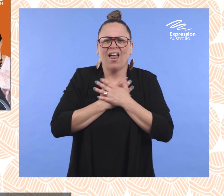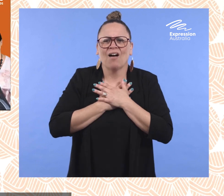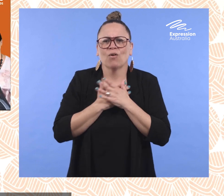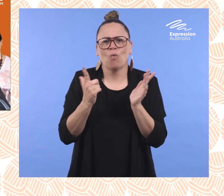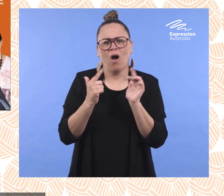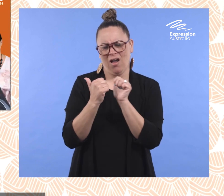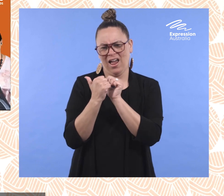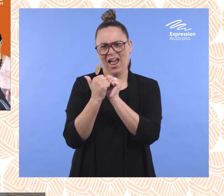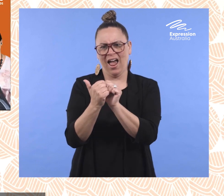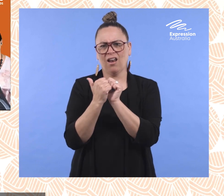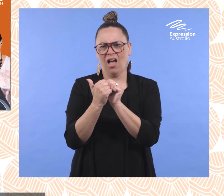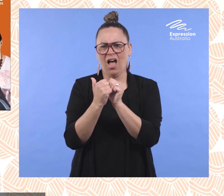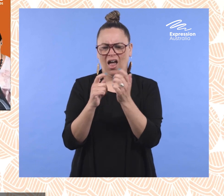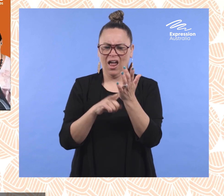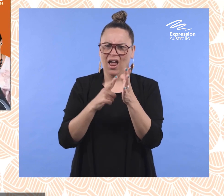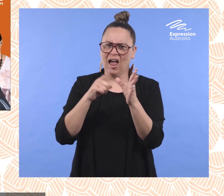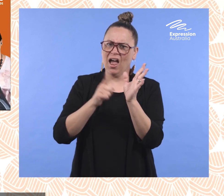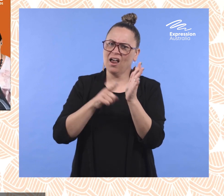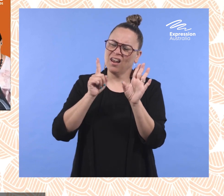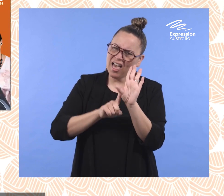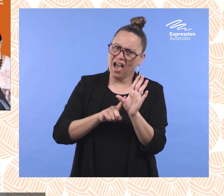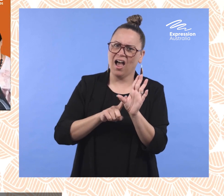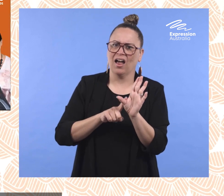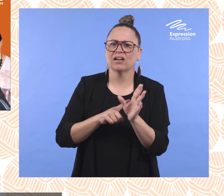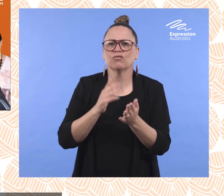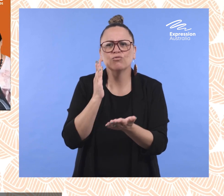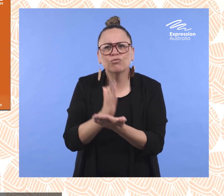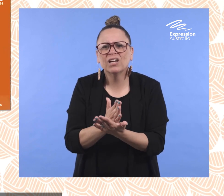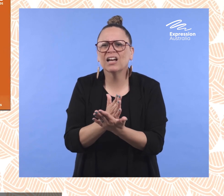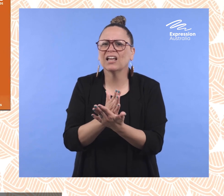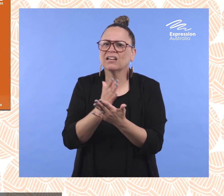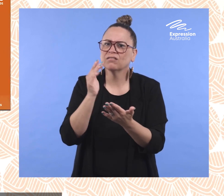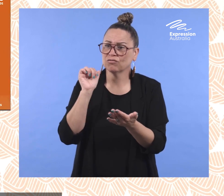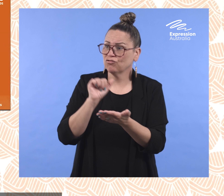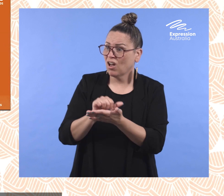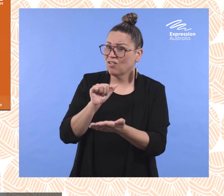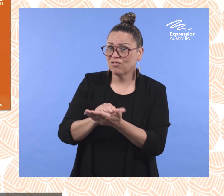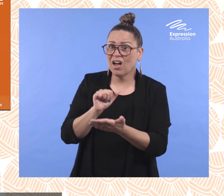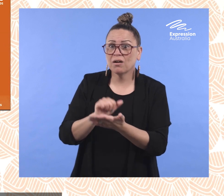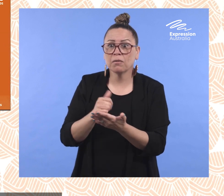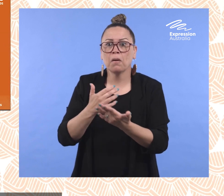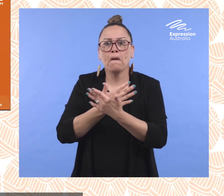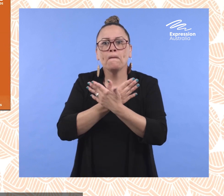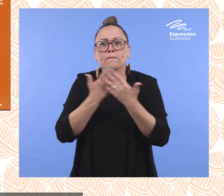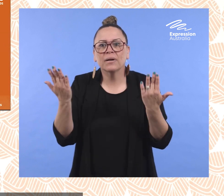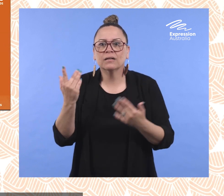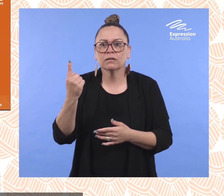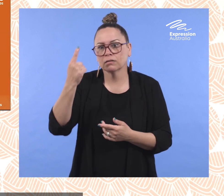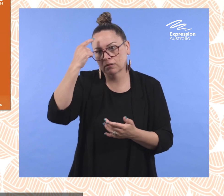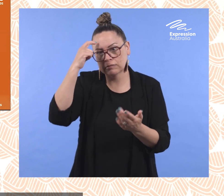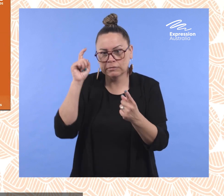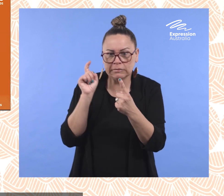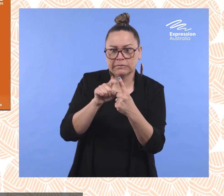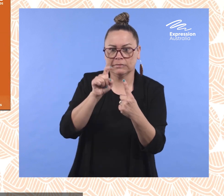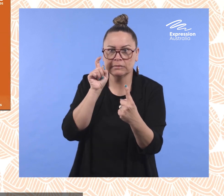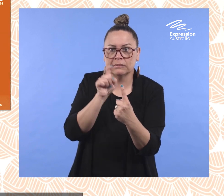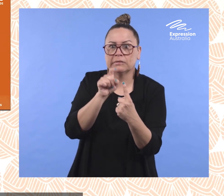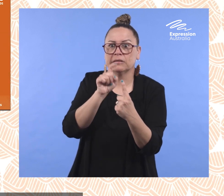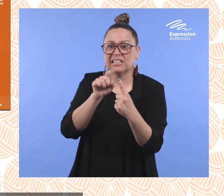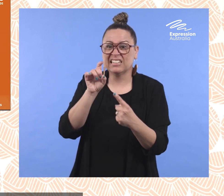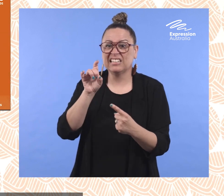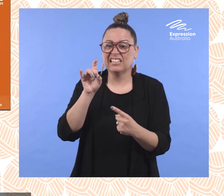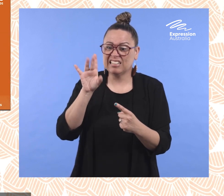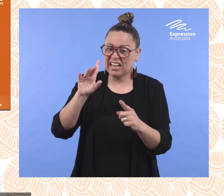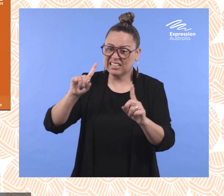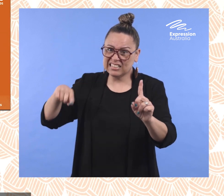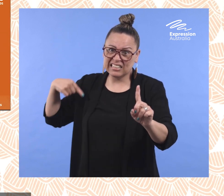allyship. Excuse me, really. And a big, audacious big obsession. To inspire 10 million